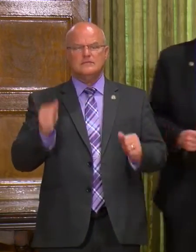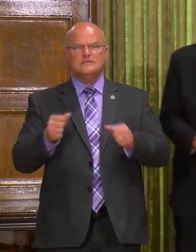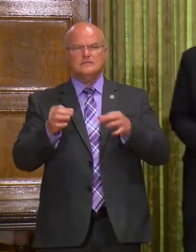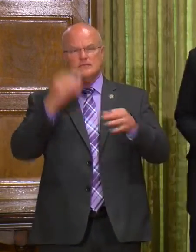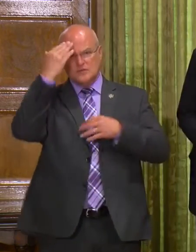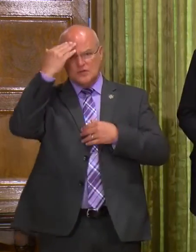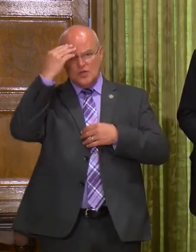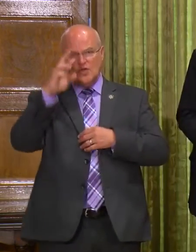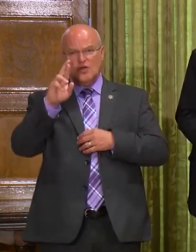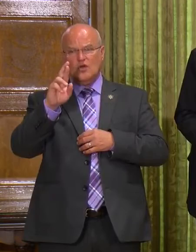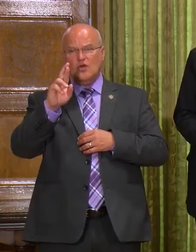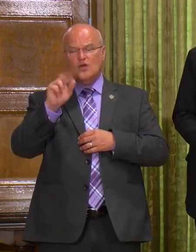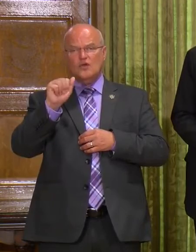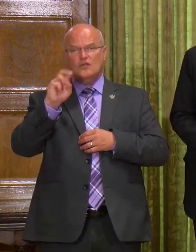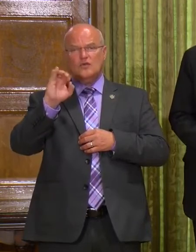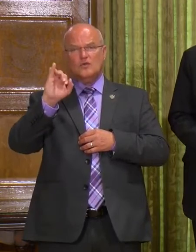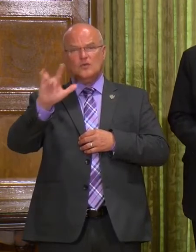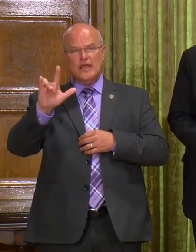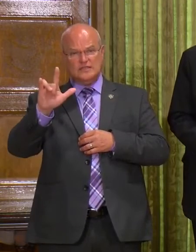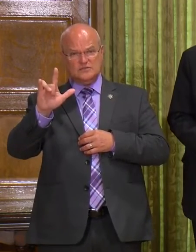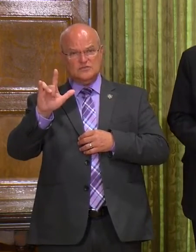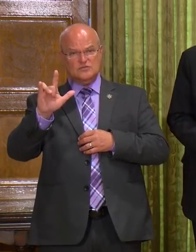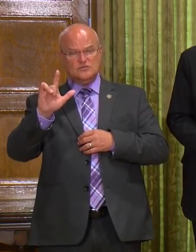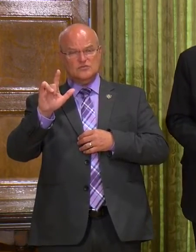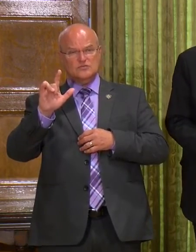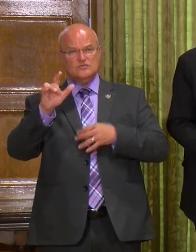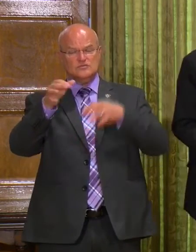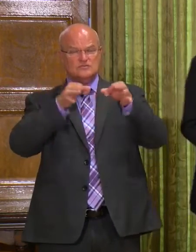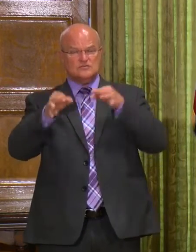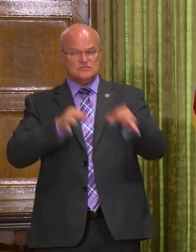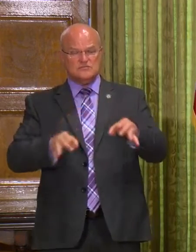you know the racial demographics of the active cases?